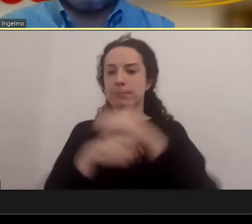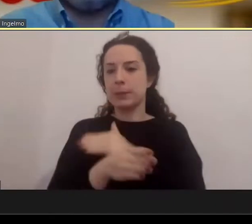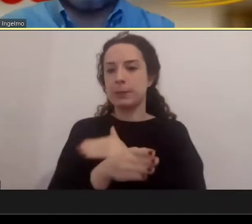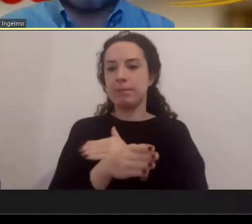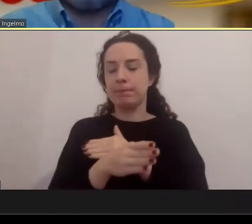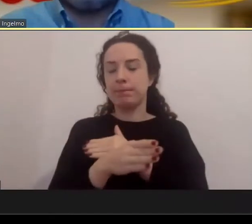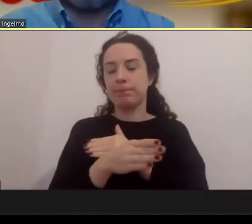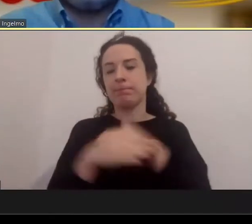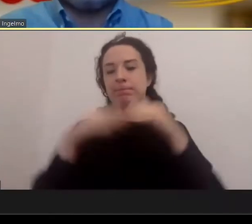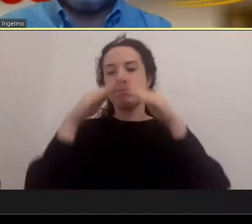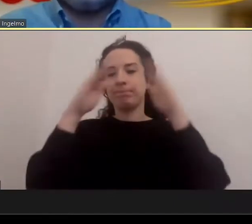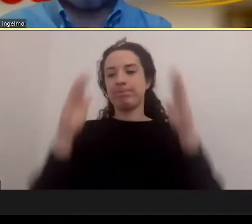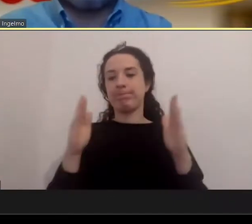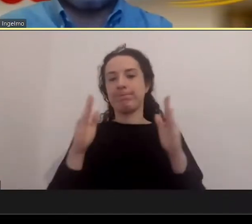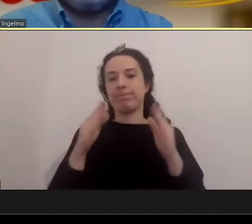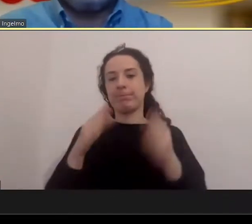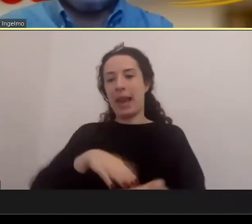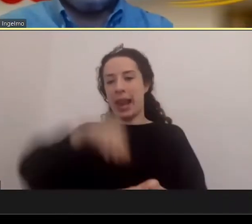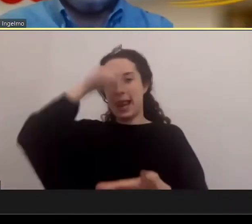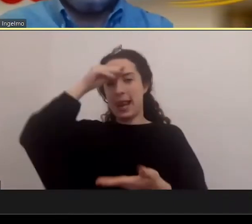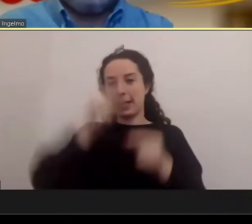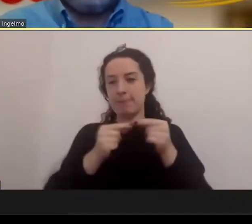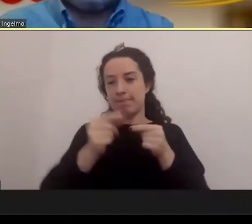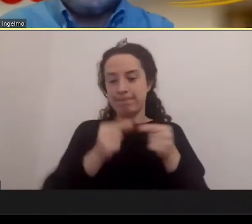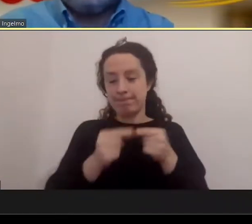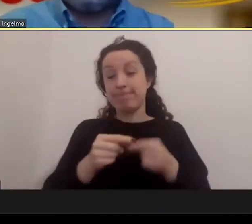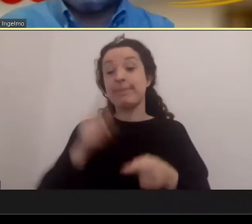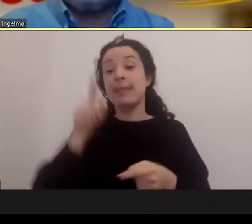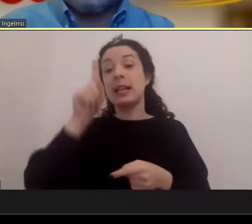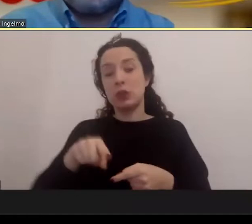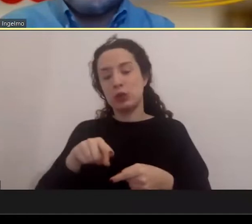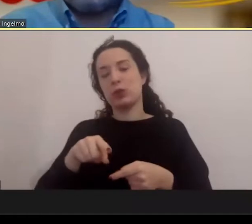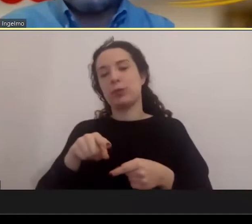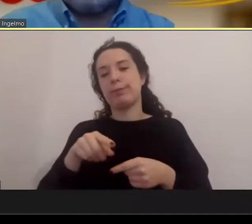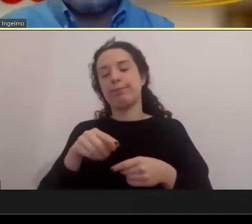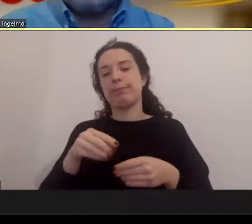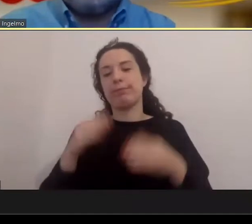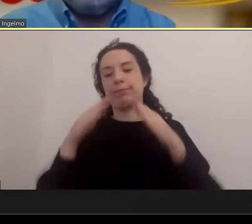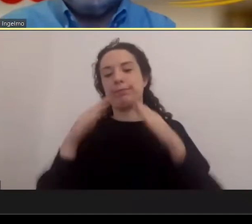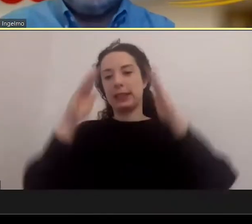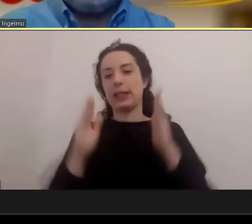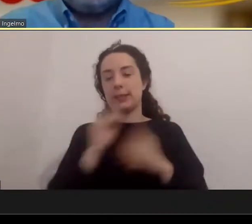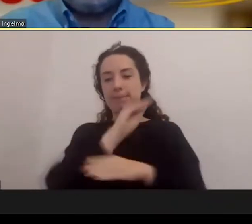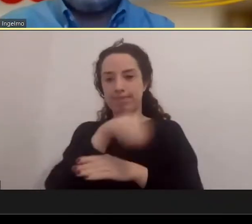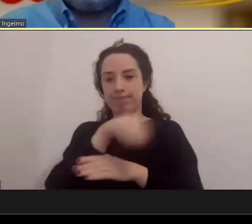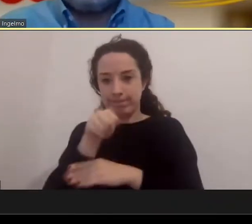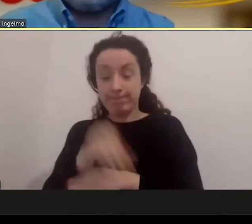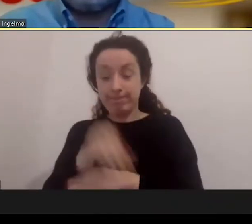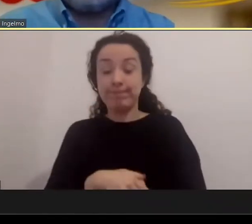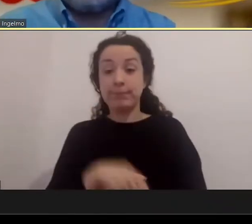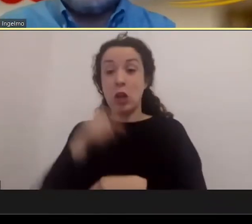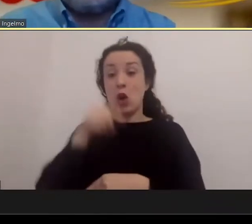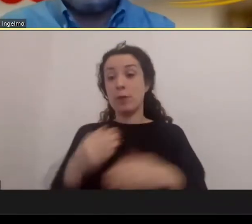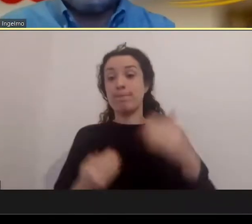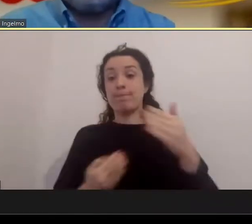and online care. The event provides English International